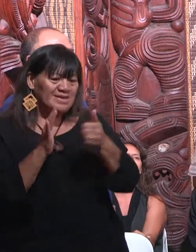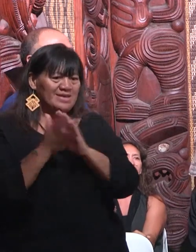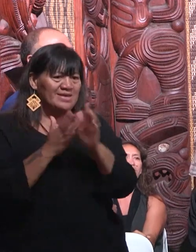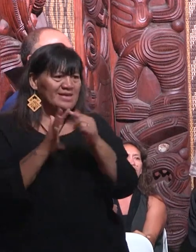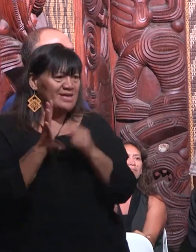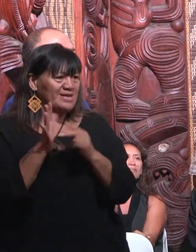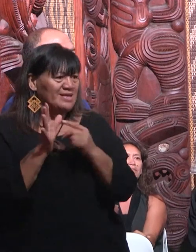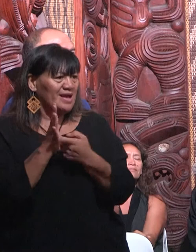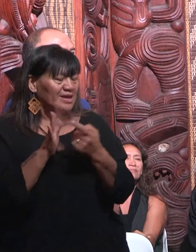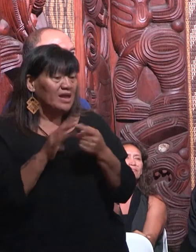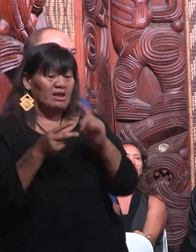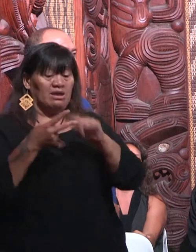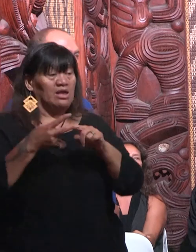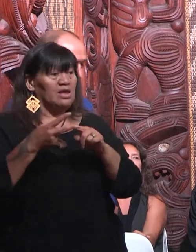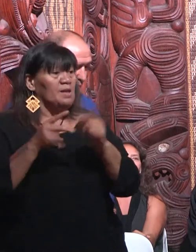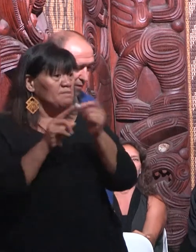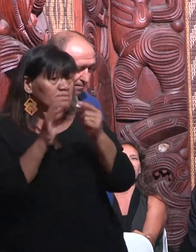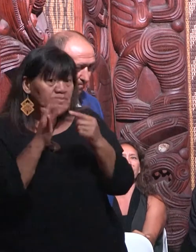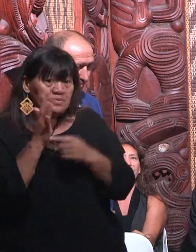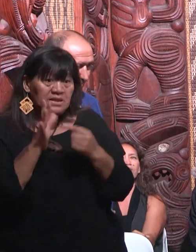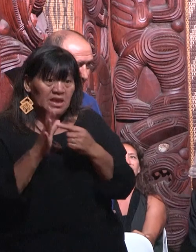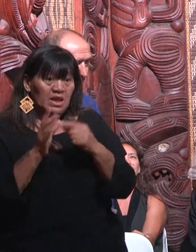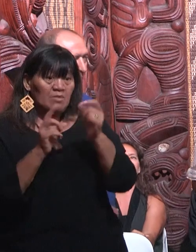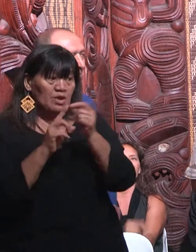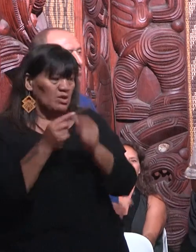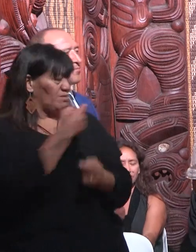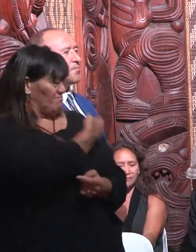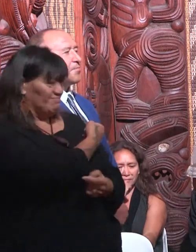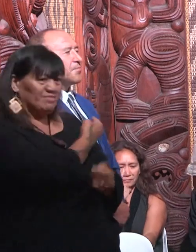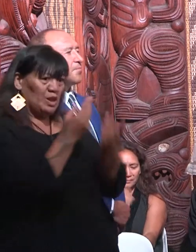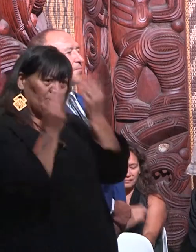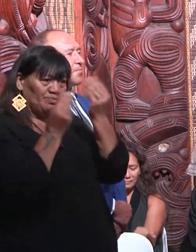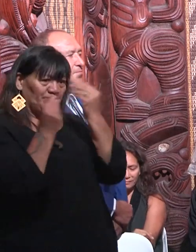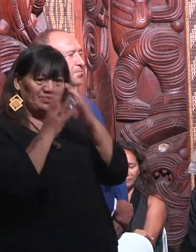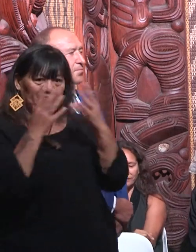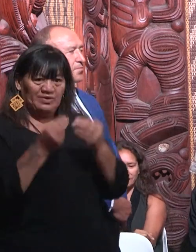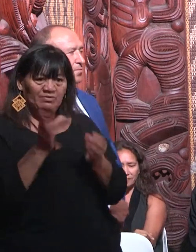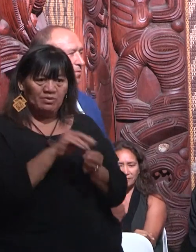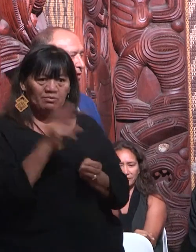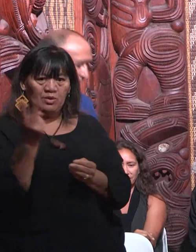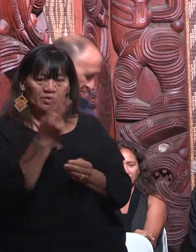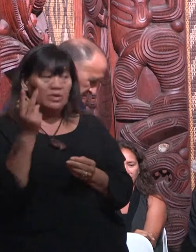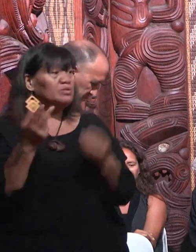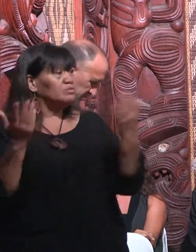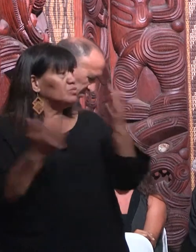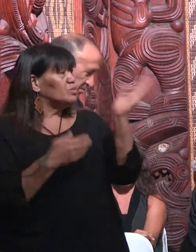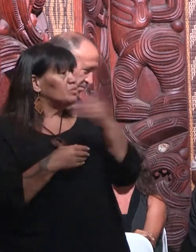ake kia Pita parao nei muatu i a koe, ko tū nei ko koe. Tēnā koe. E te